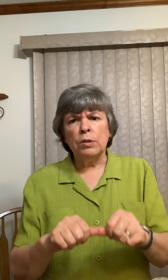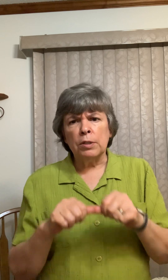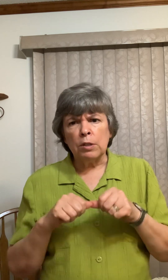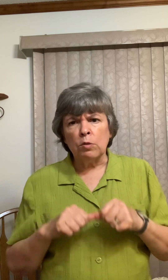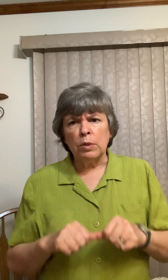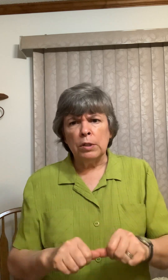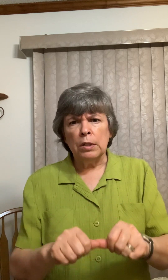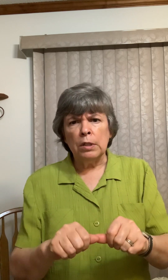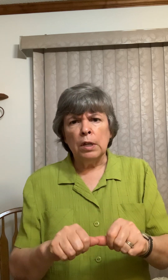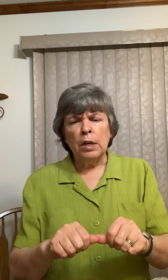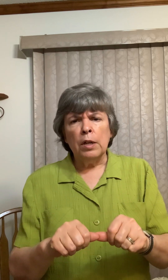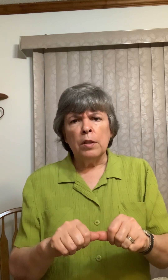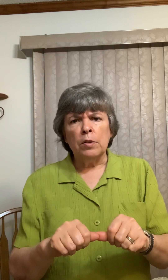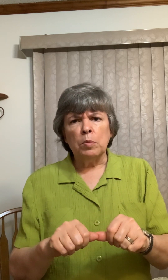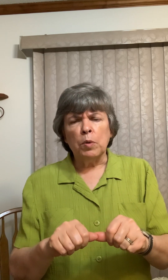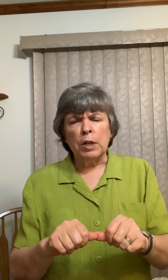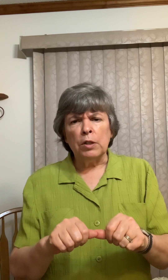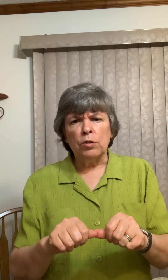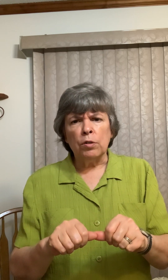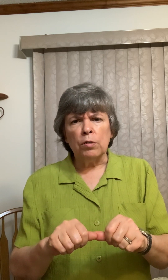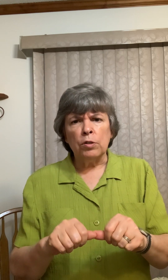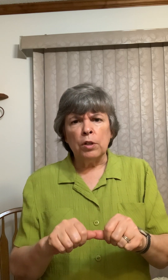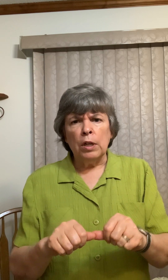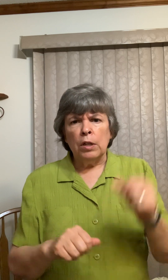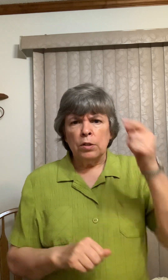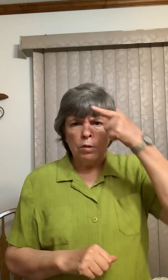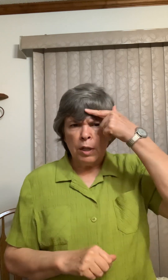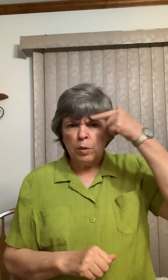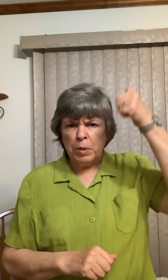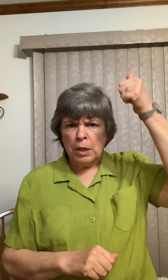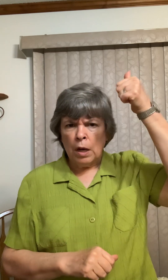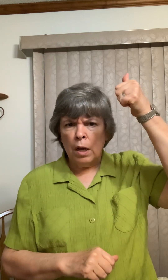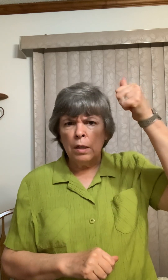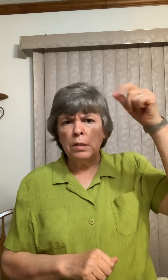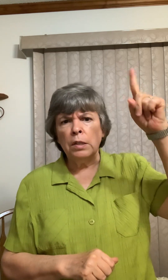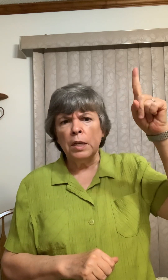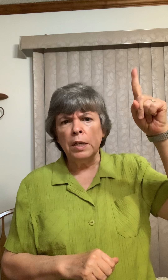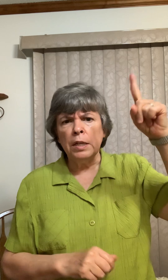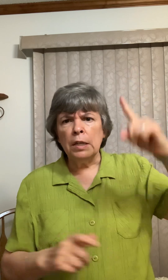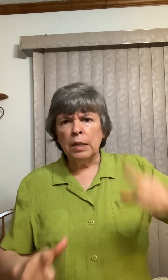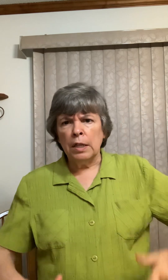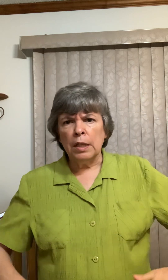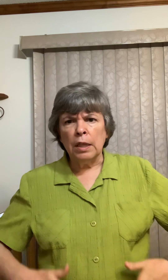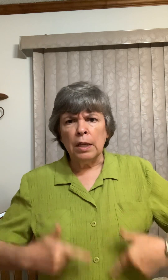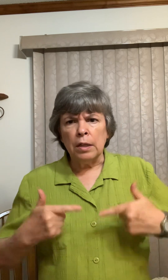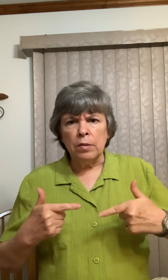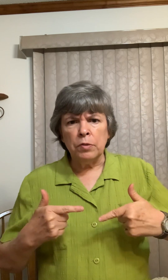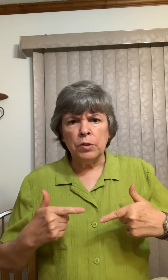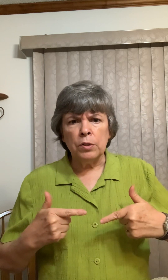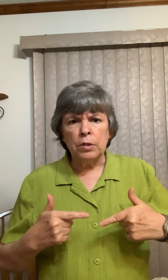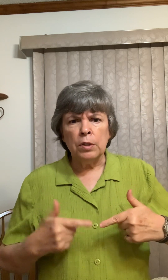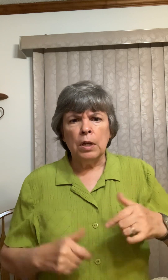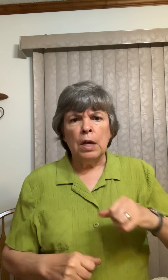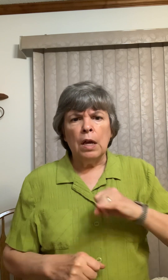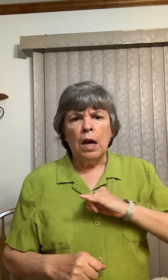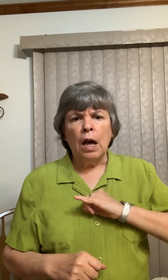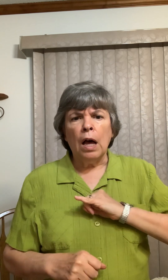that's what we did this morning in church. So that's because he lives,